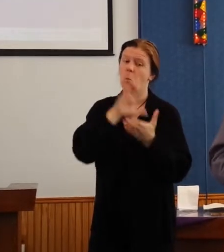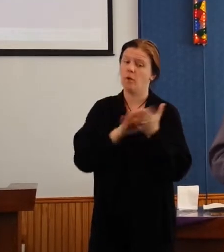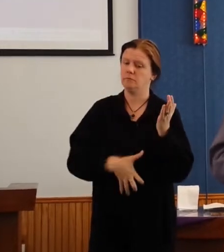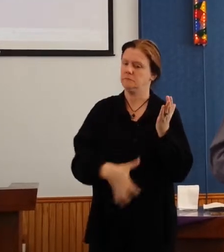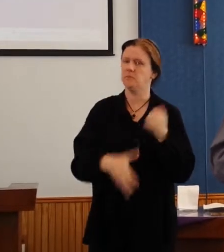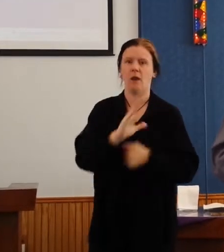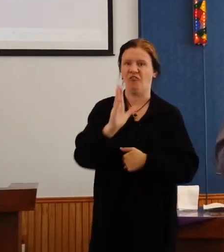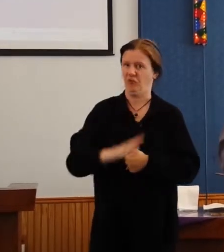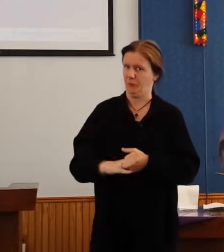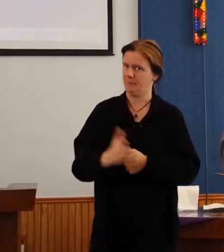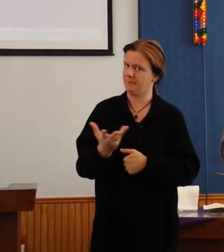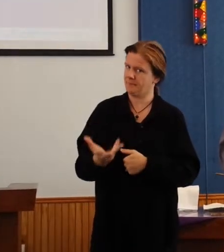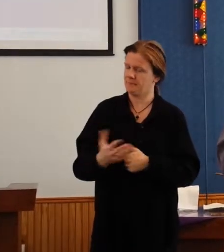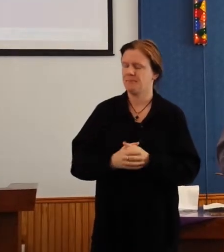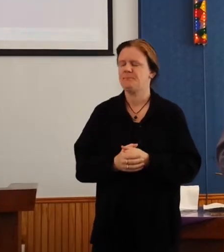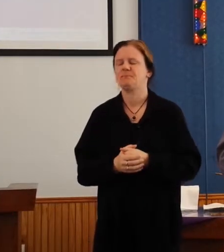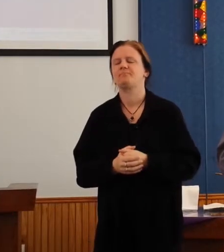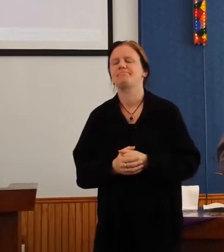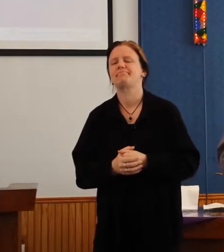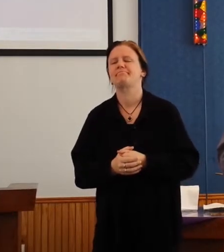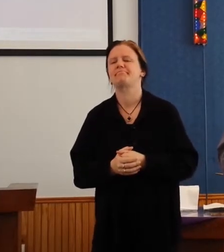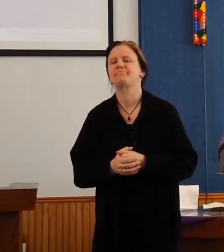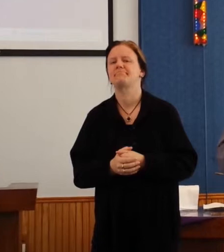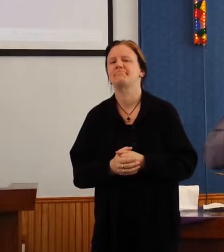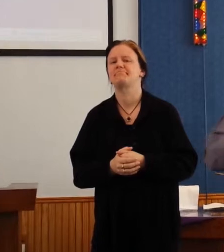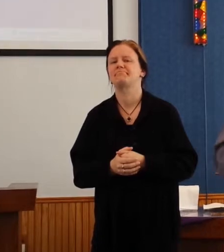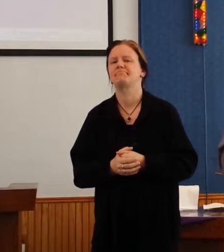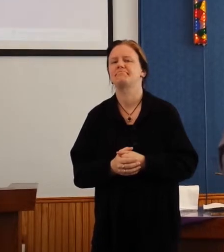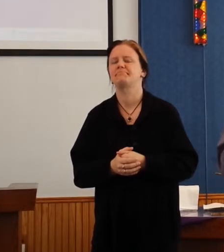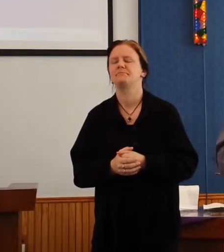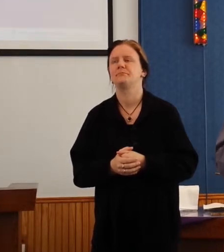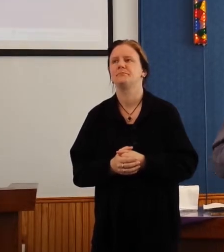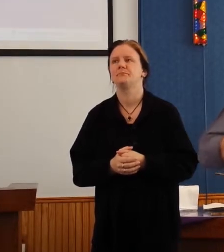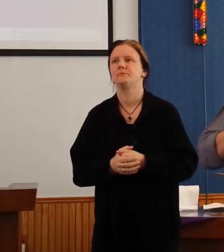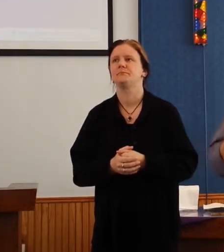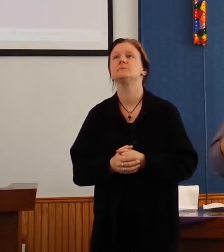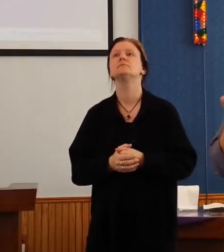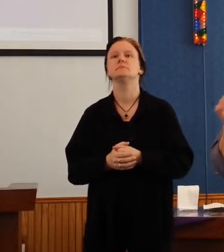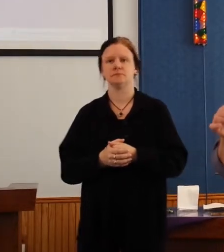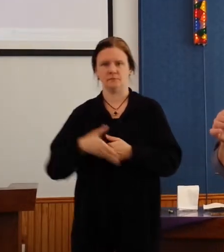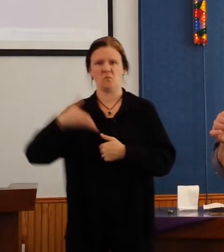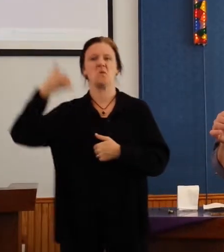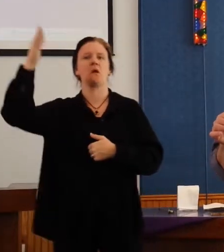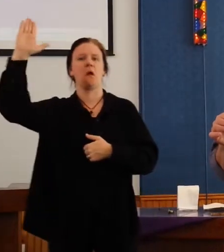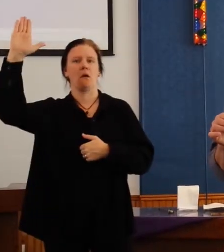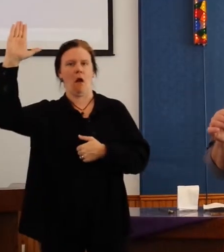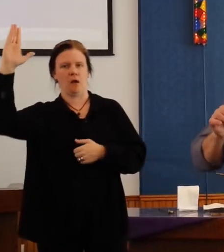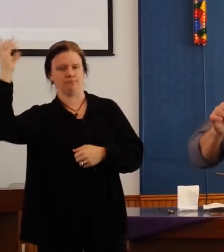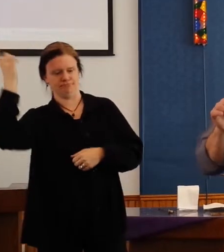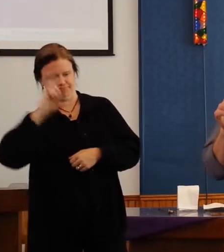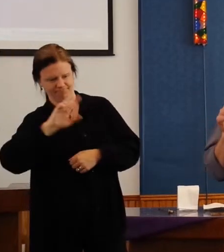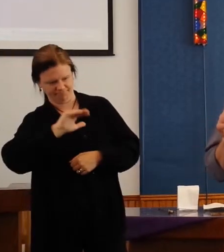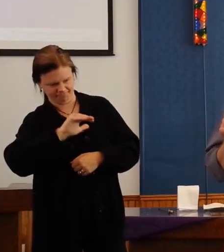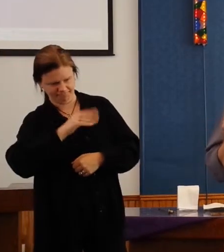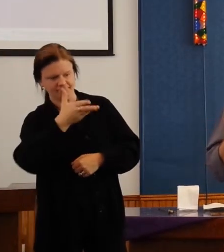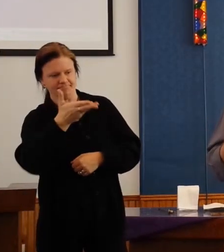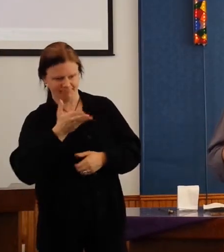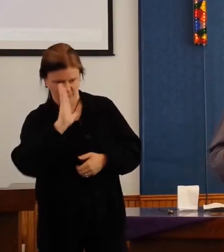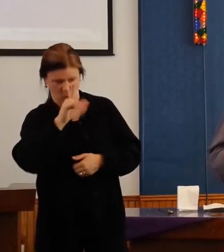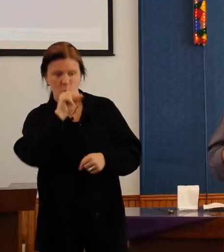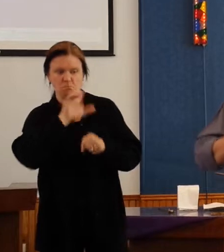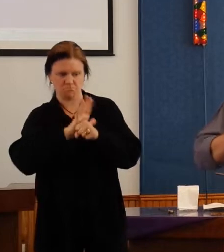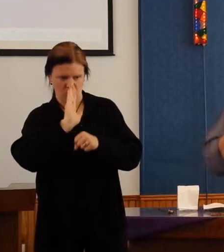together. This time, in this reading though, God follows through on his promise,